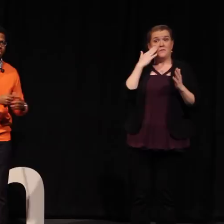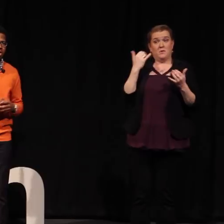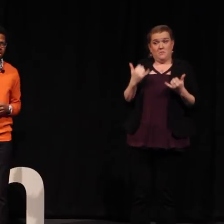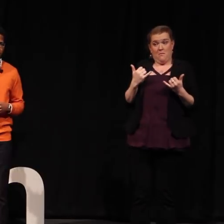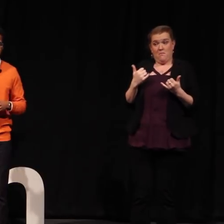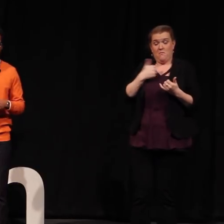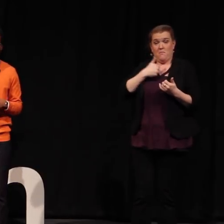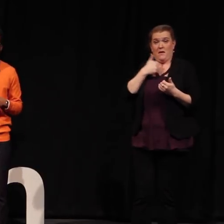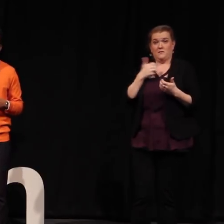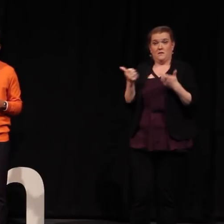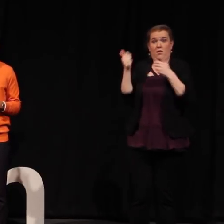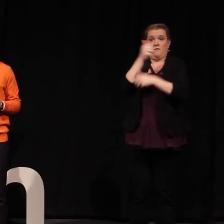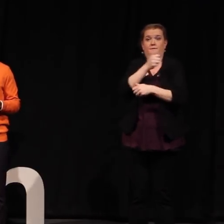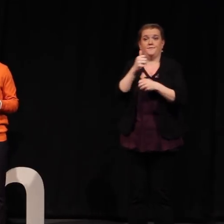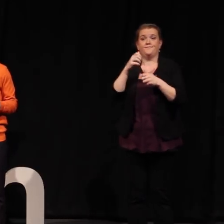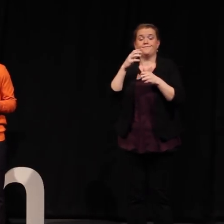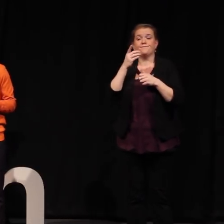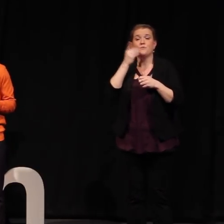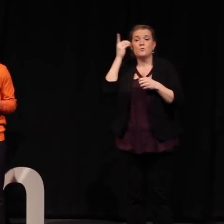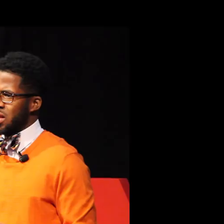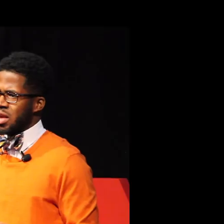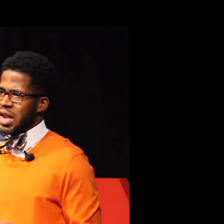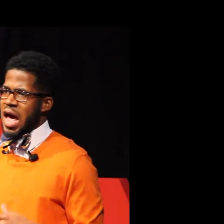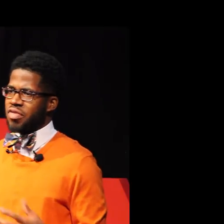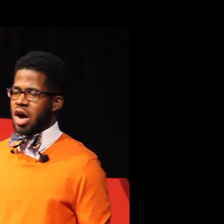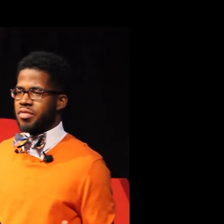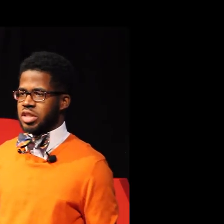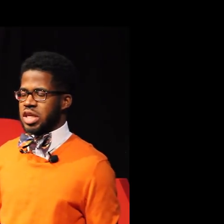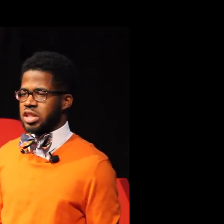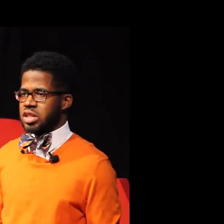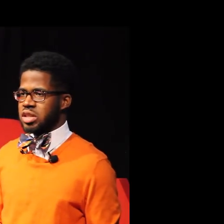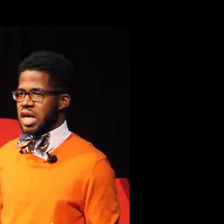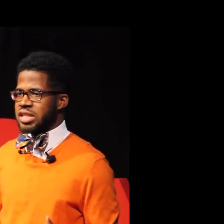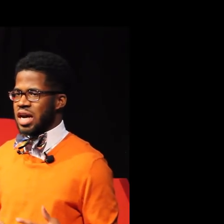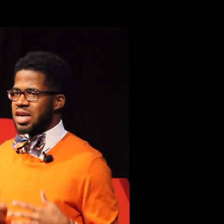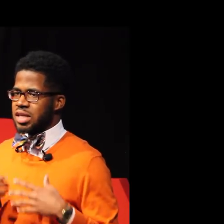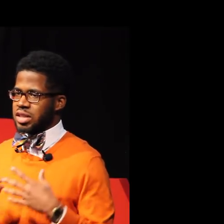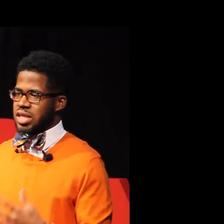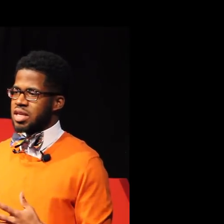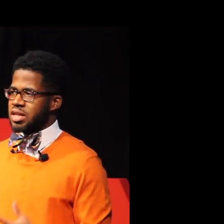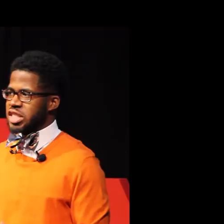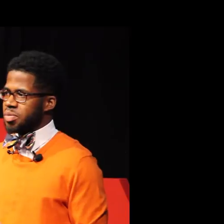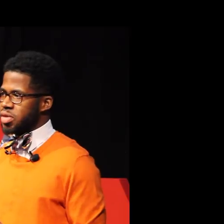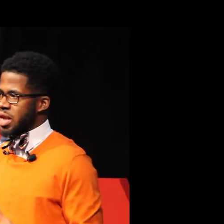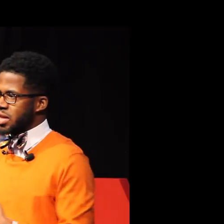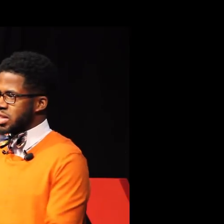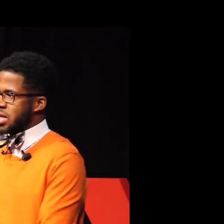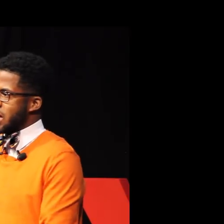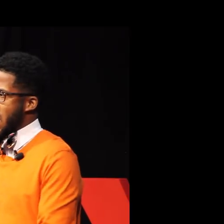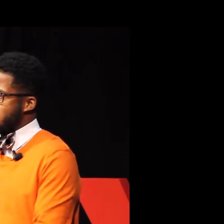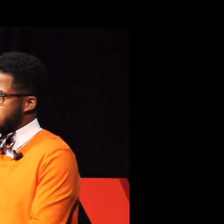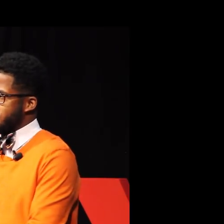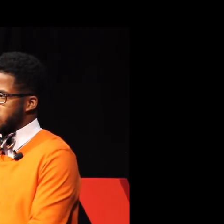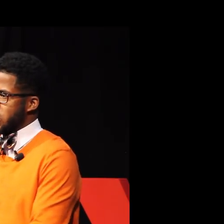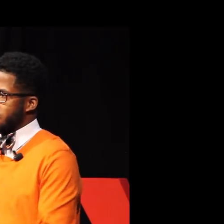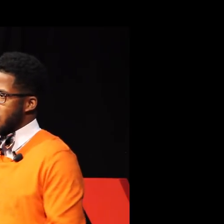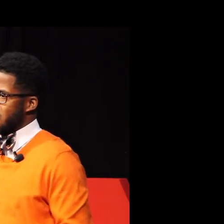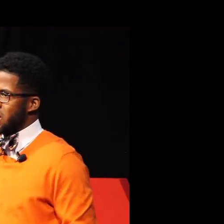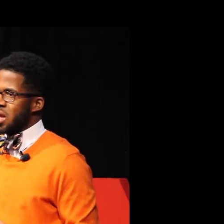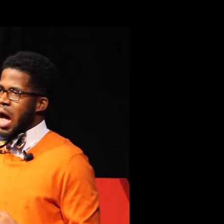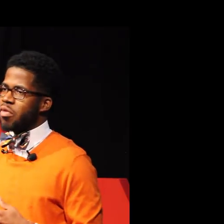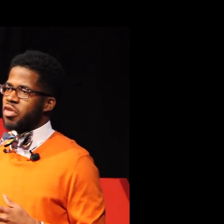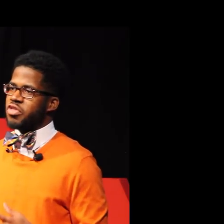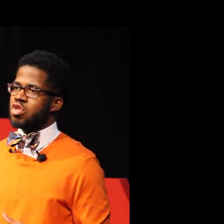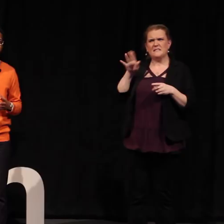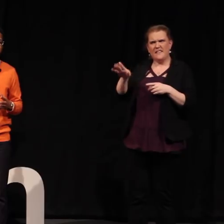as African-American males, and as I walk down the hallway and have conversations, as I see the discipline in the study habits of these young